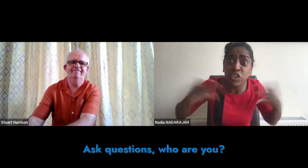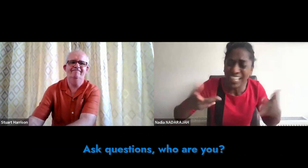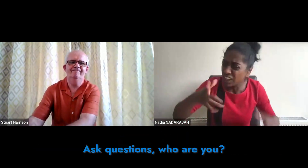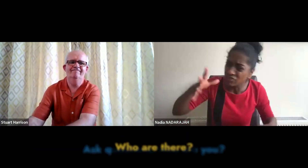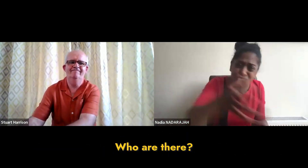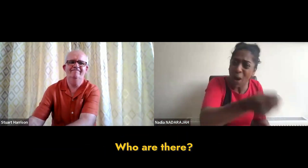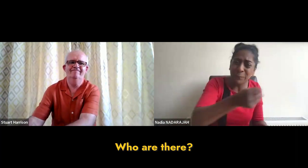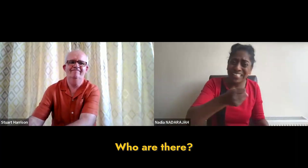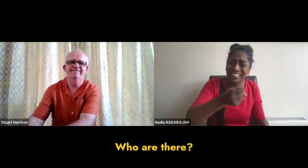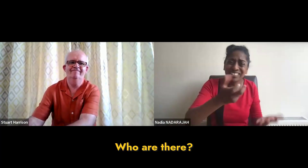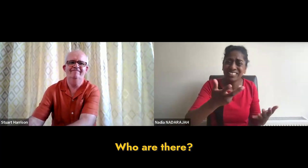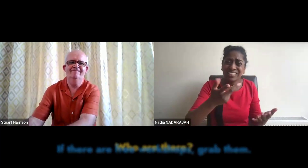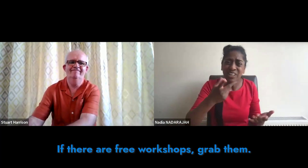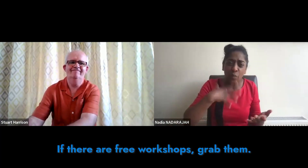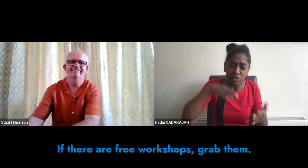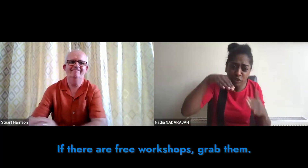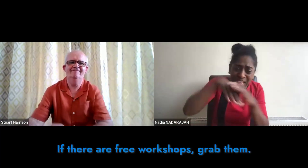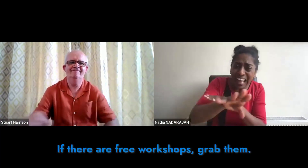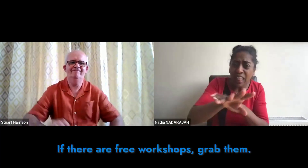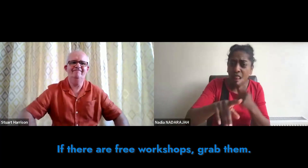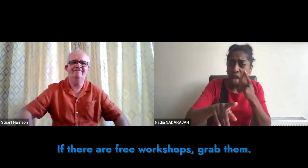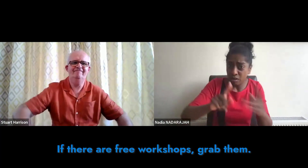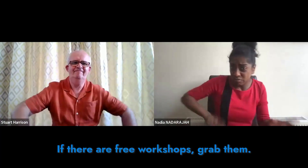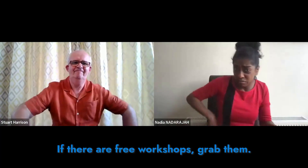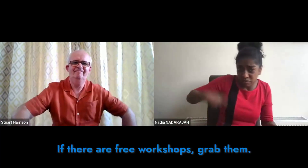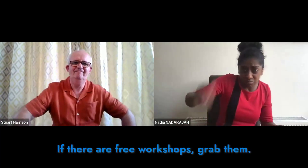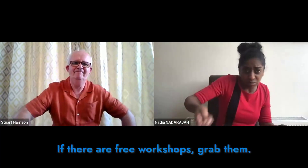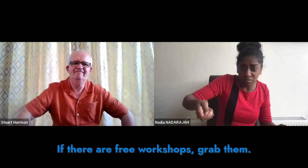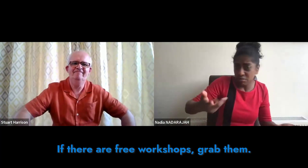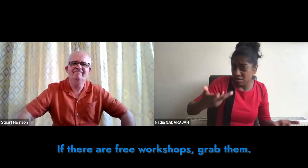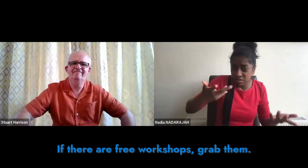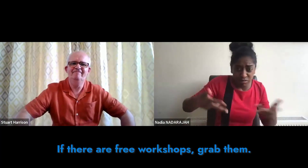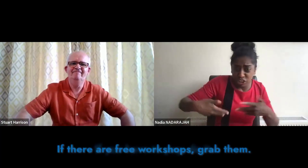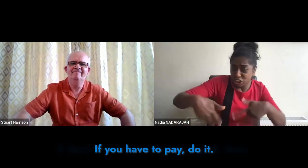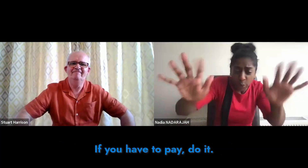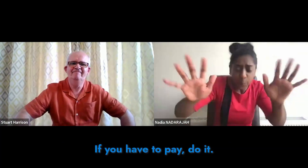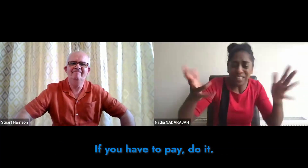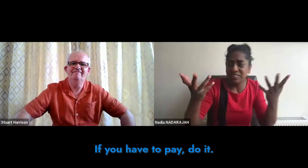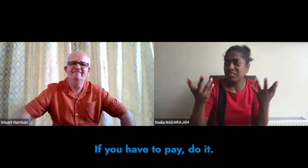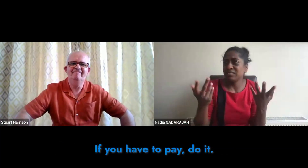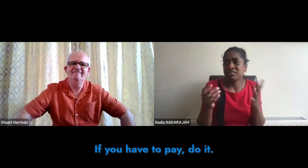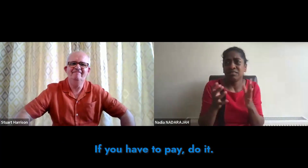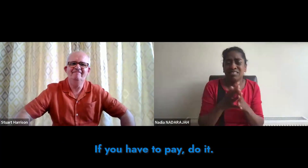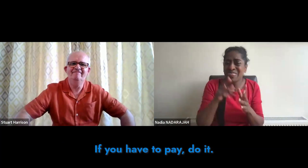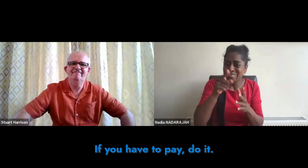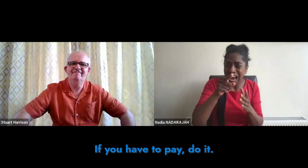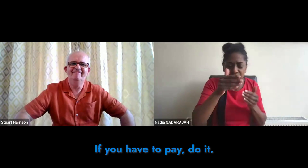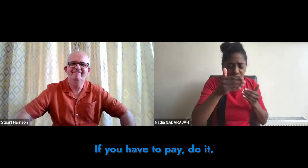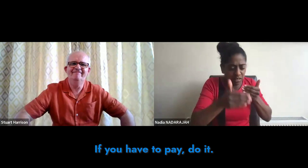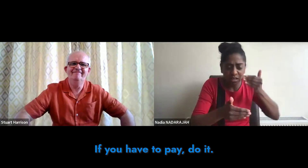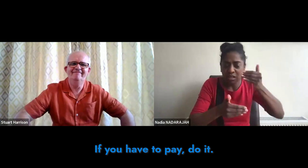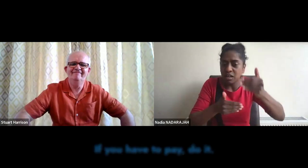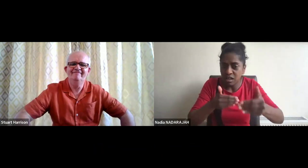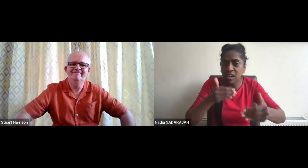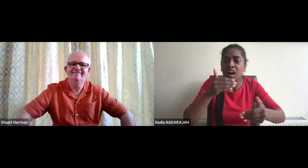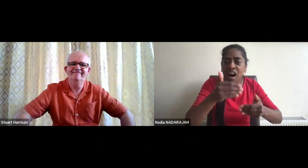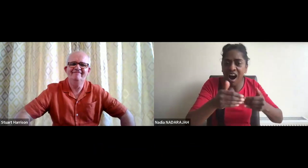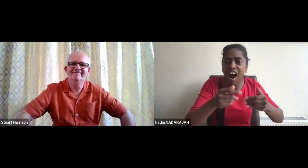Who are you? Who are there? If there are free workshops, grab them. If you have to pay, do